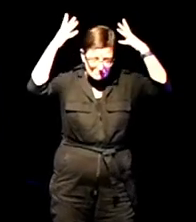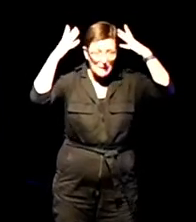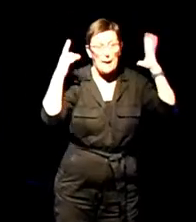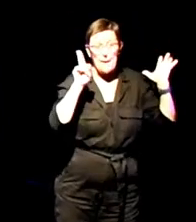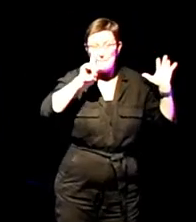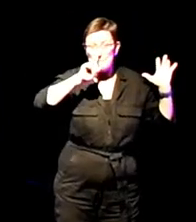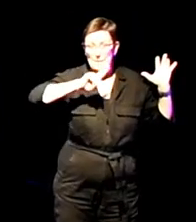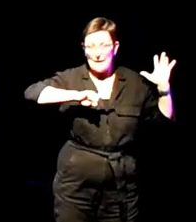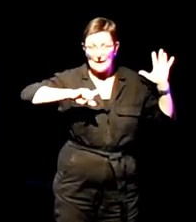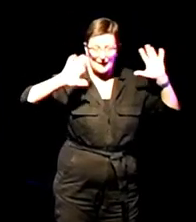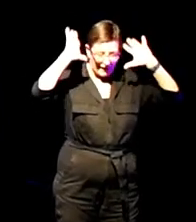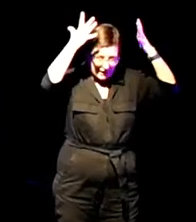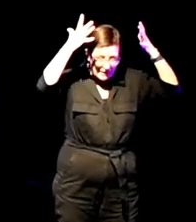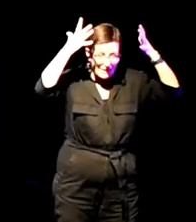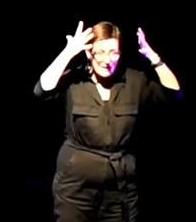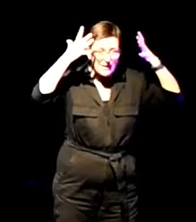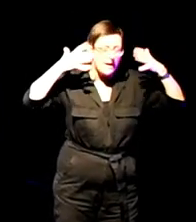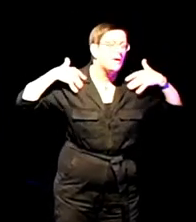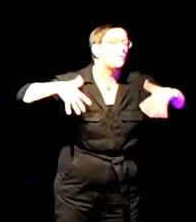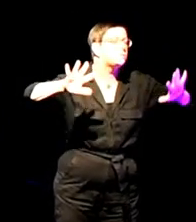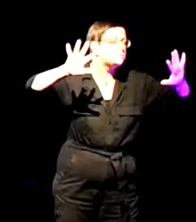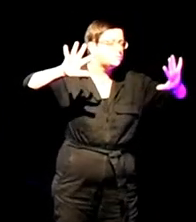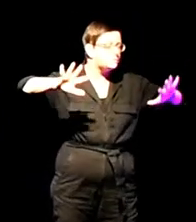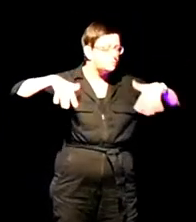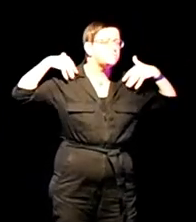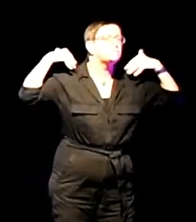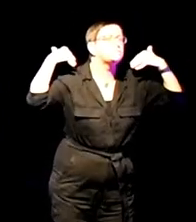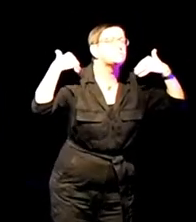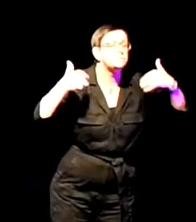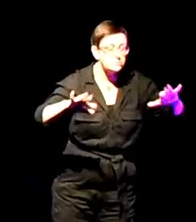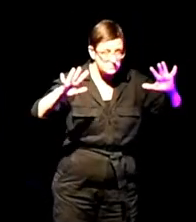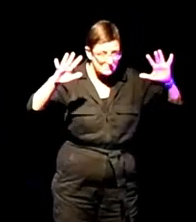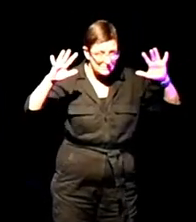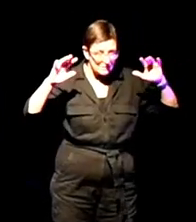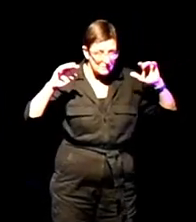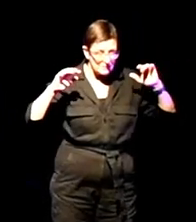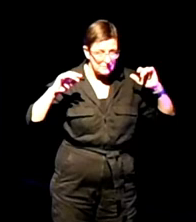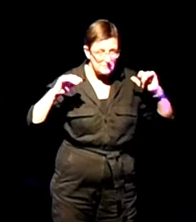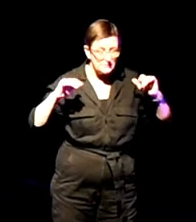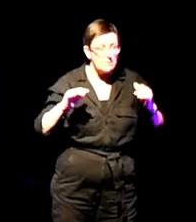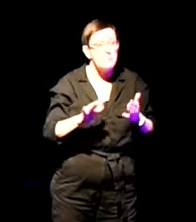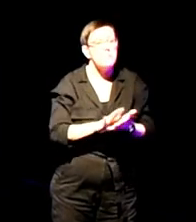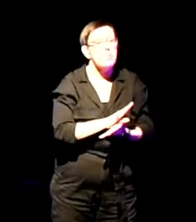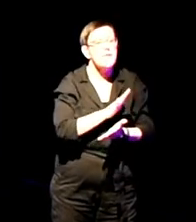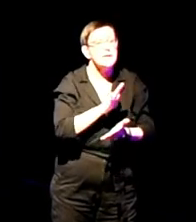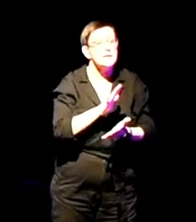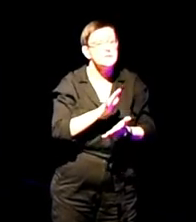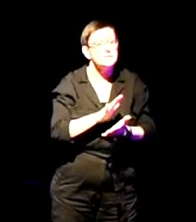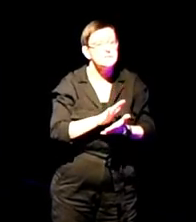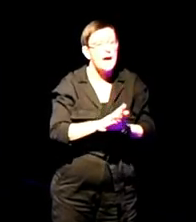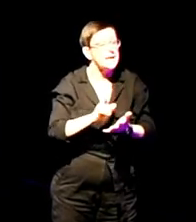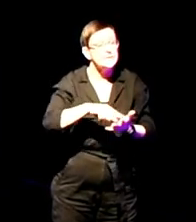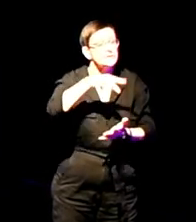pink. Mom was glad then she hadn't jumped in front of the train in Milan.